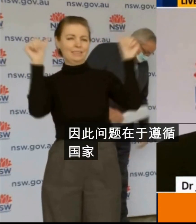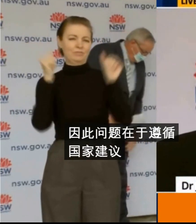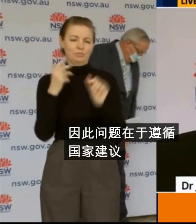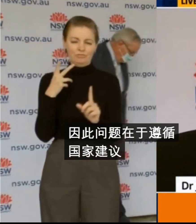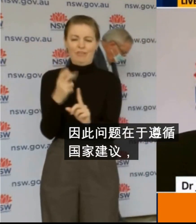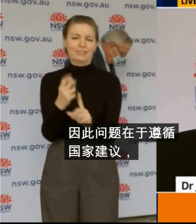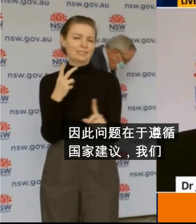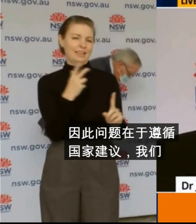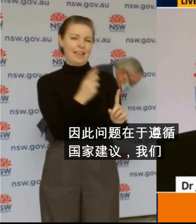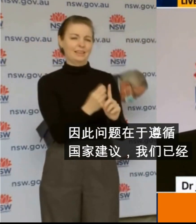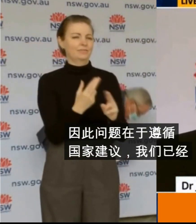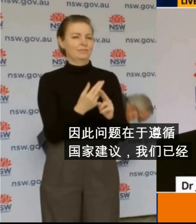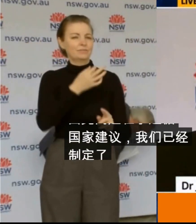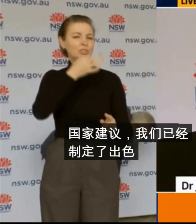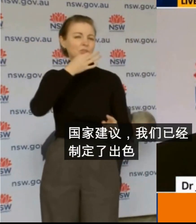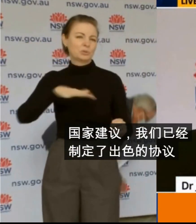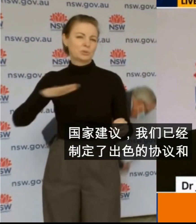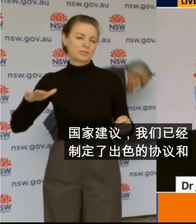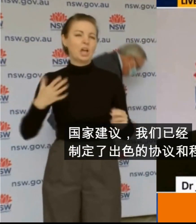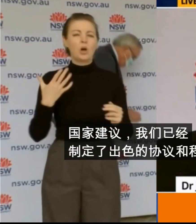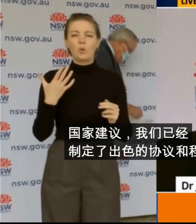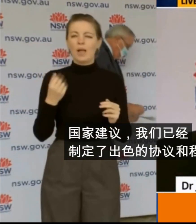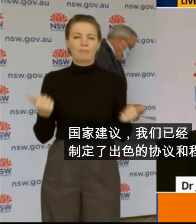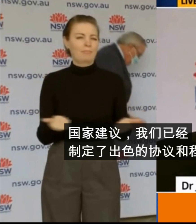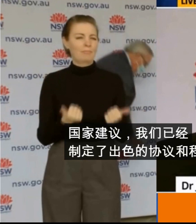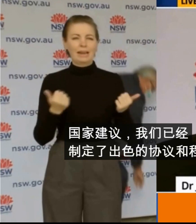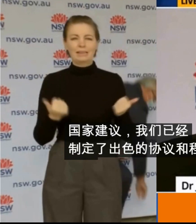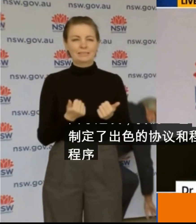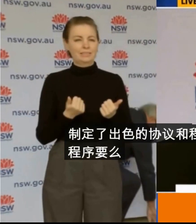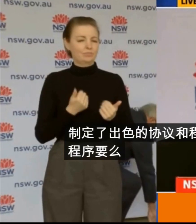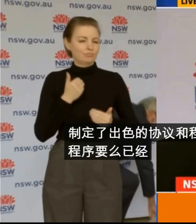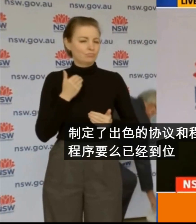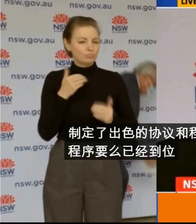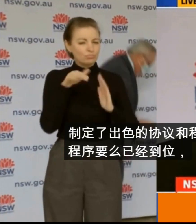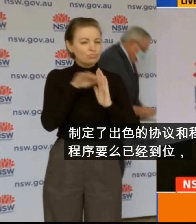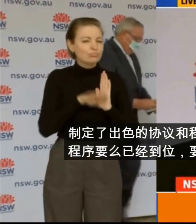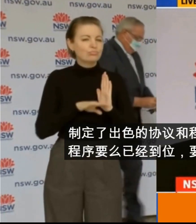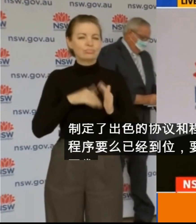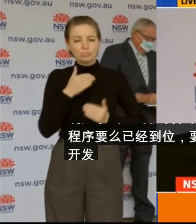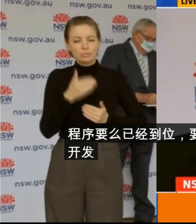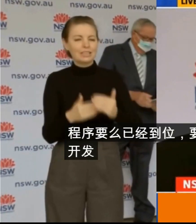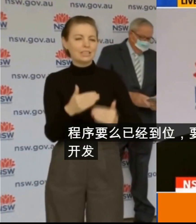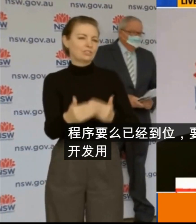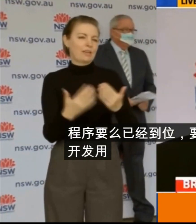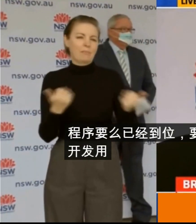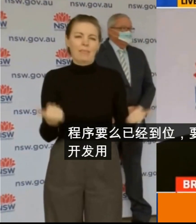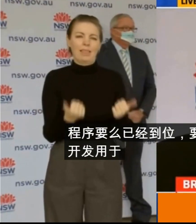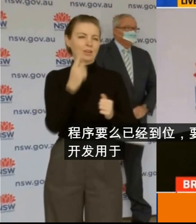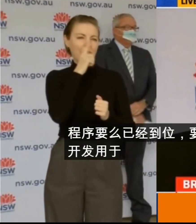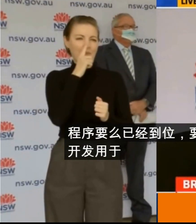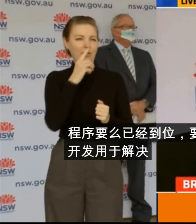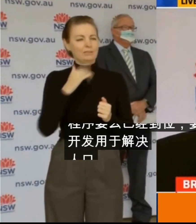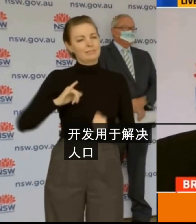following the national recommendations, and we've got excellent protocols and procedures that are either in place or are developed to